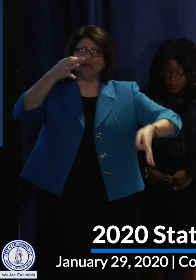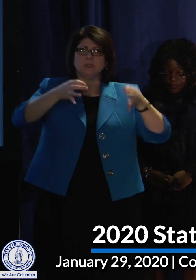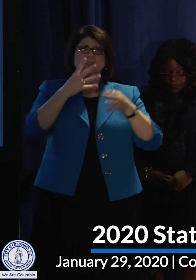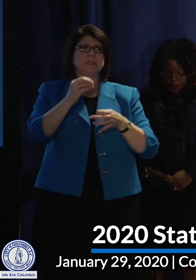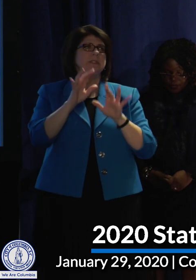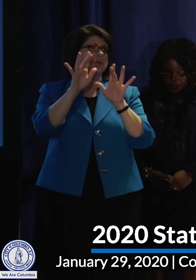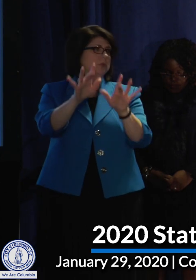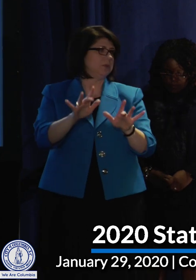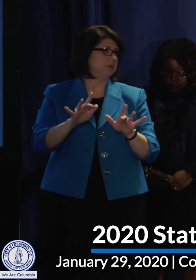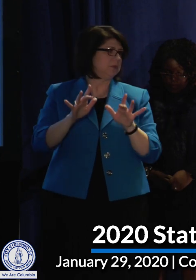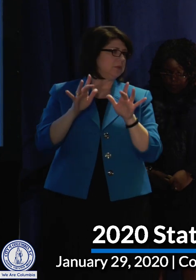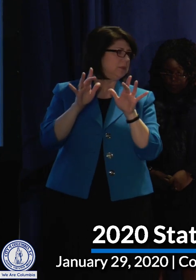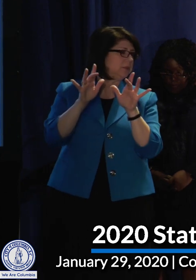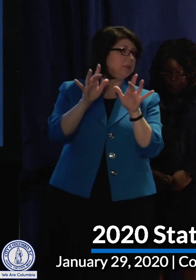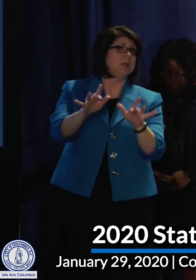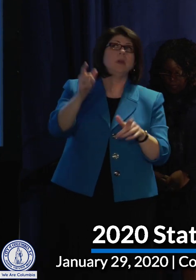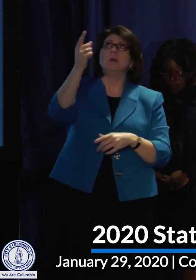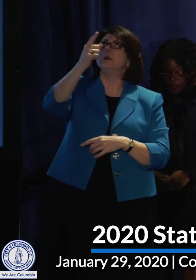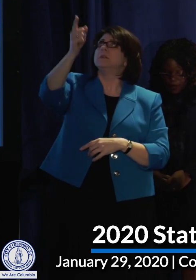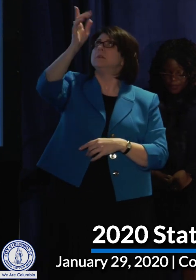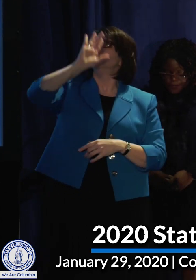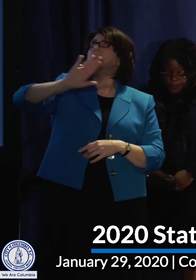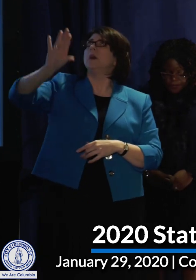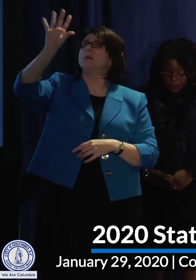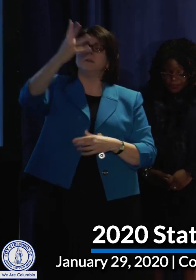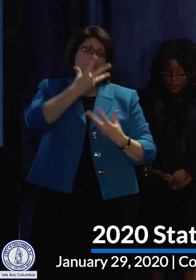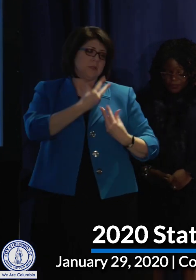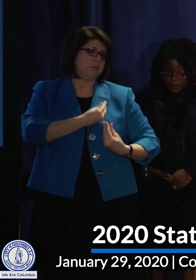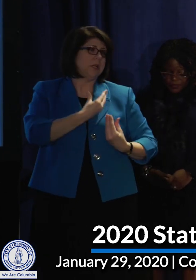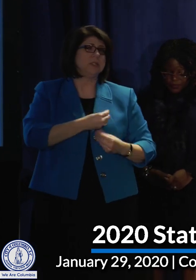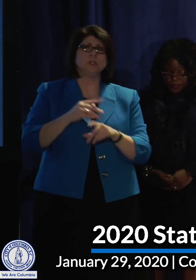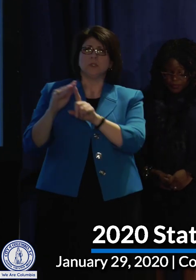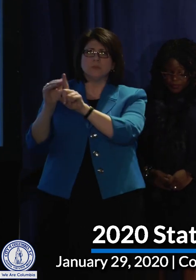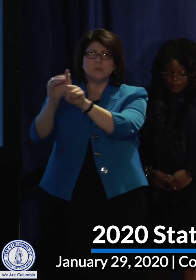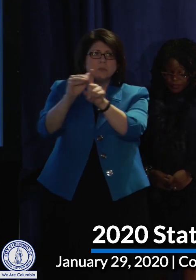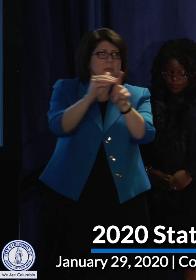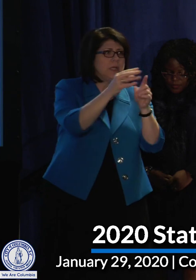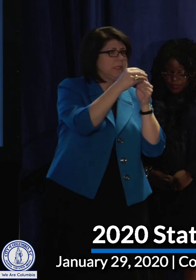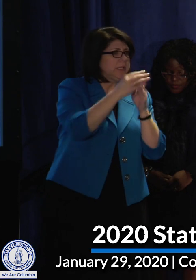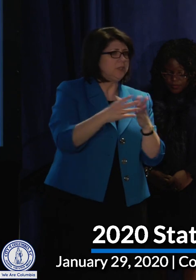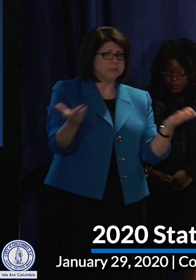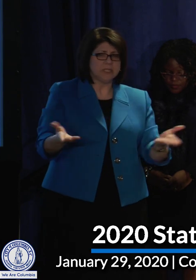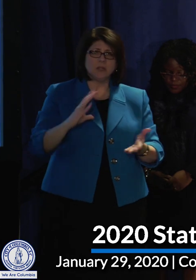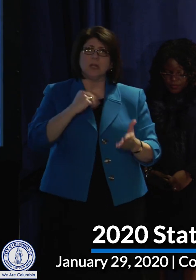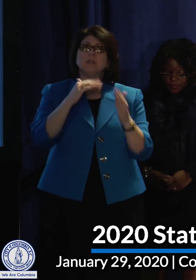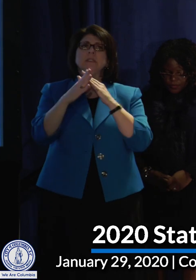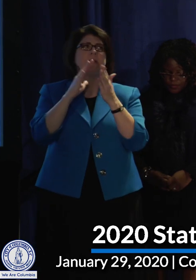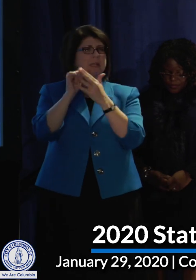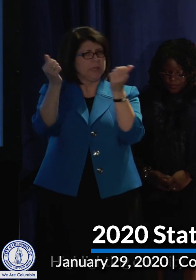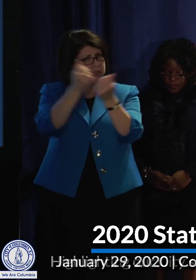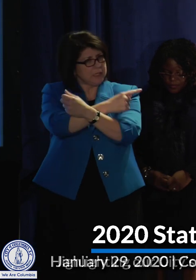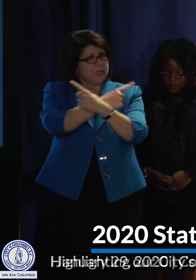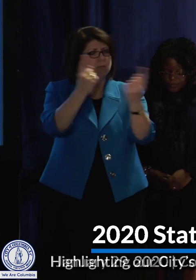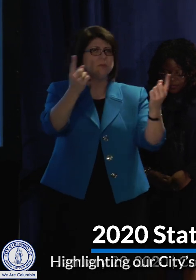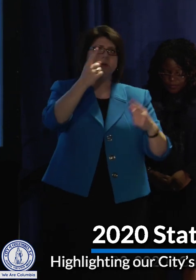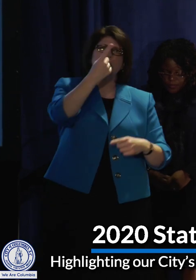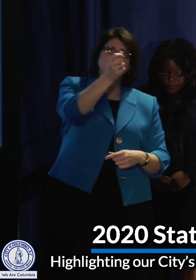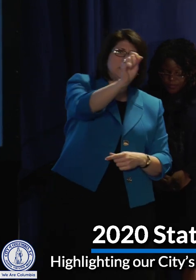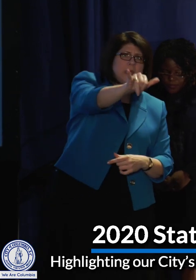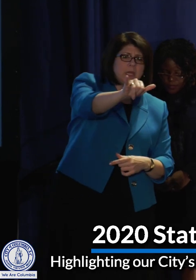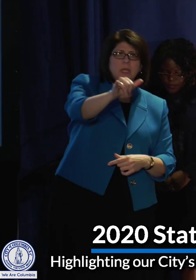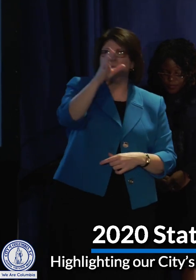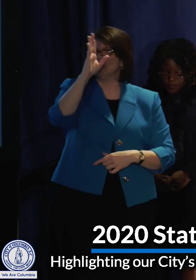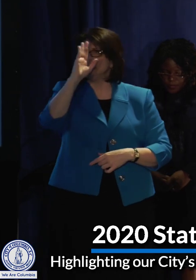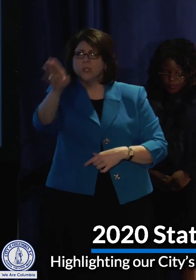mercy. God of compassion, remind the leaders of our city that everyone, gay,